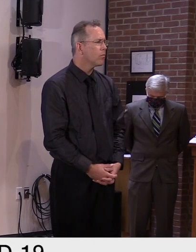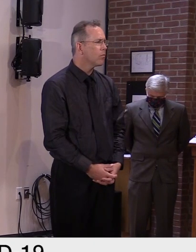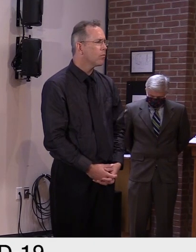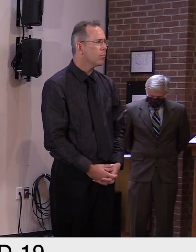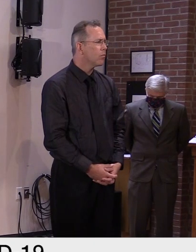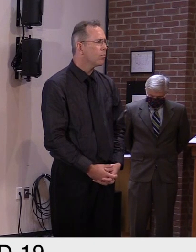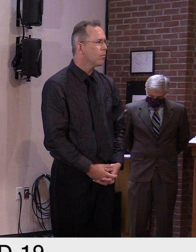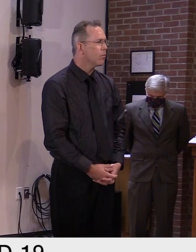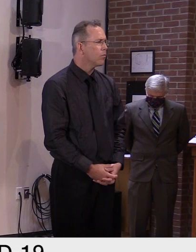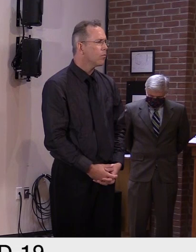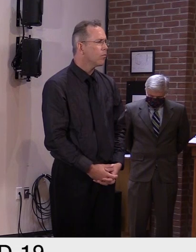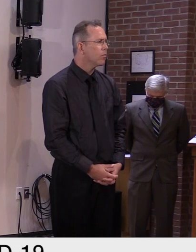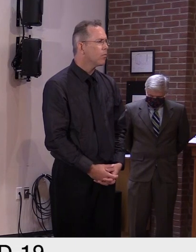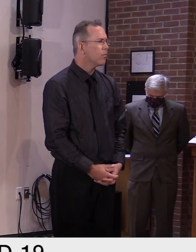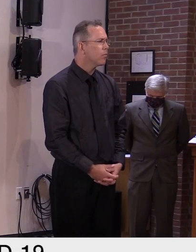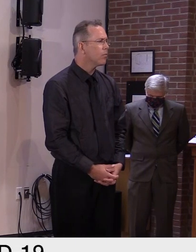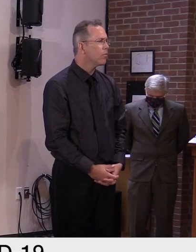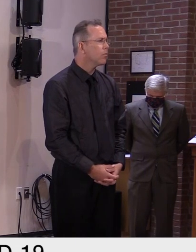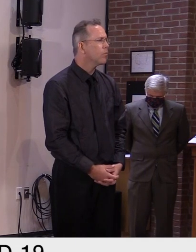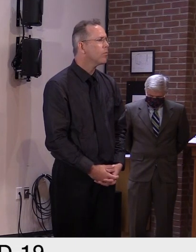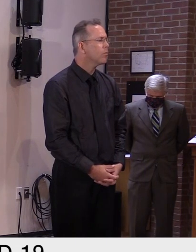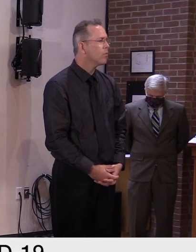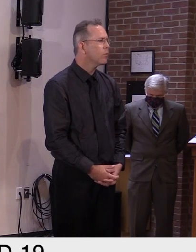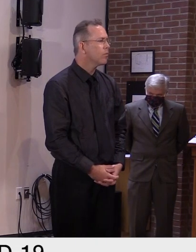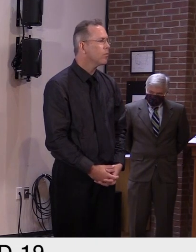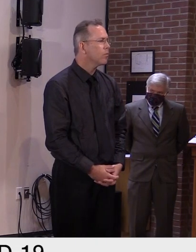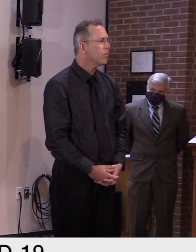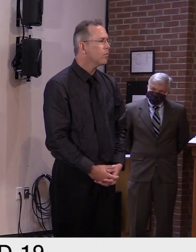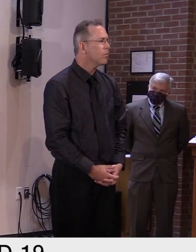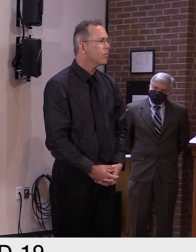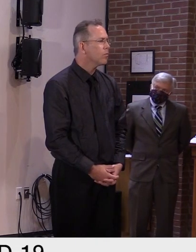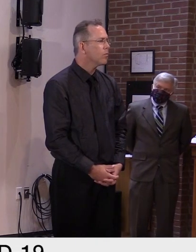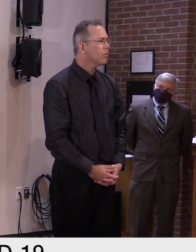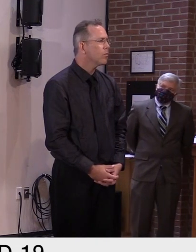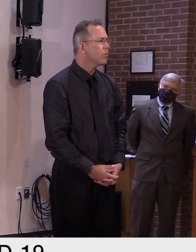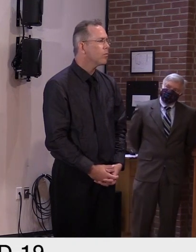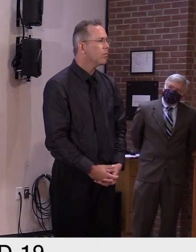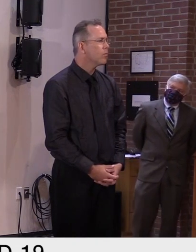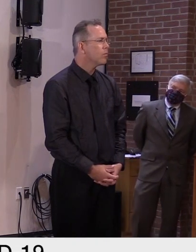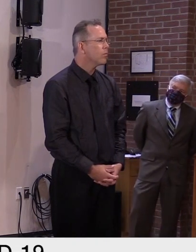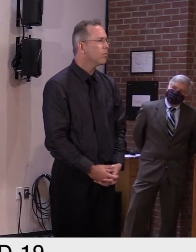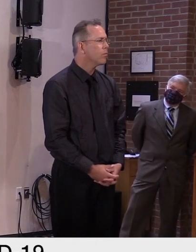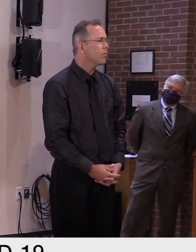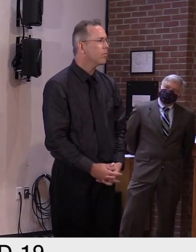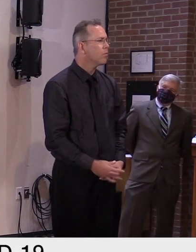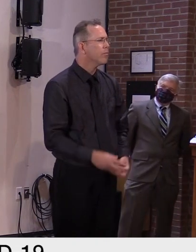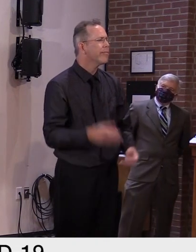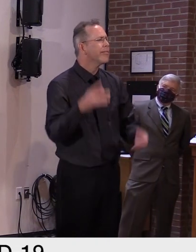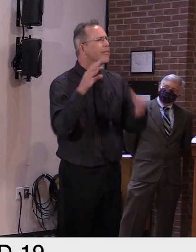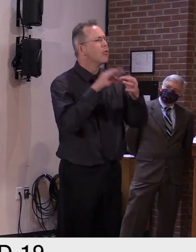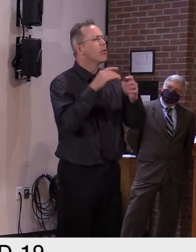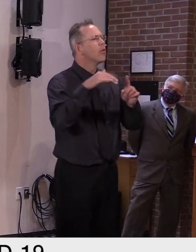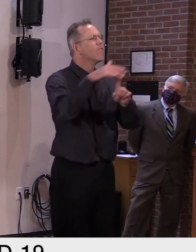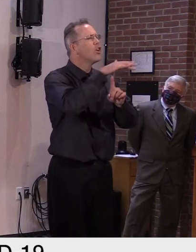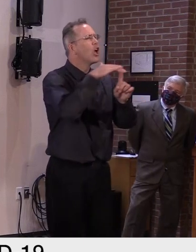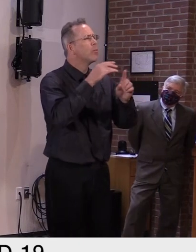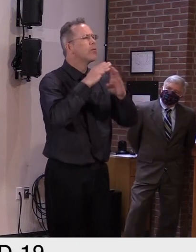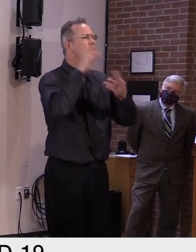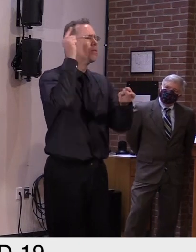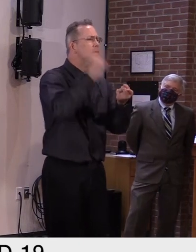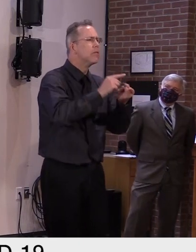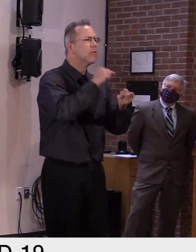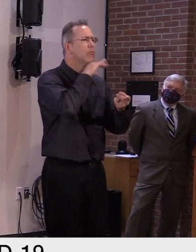wind projects and an ISO carbon credit market? Well, as long as the big wind isn't in Vermont, that's okay with